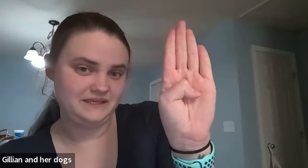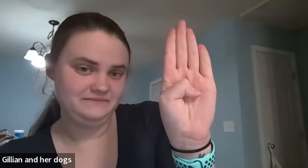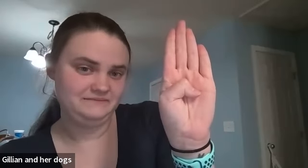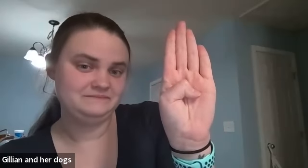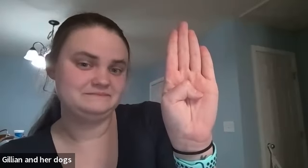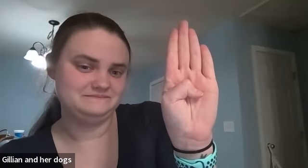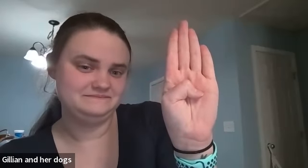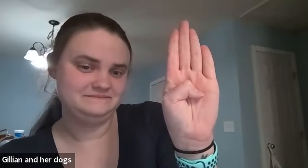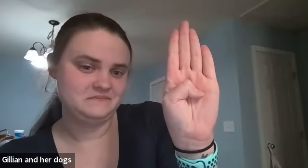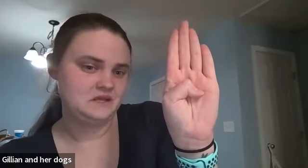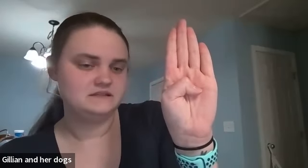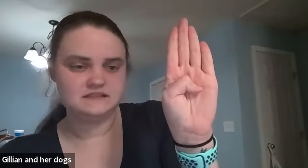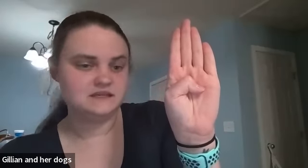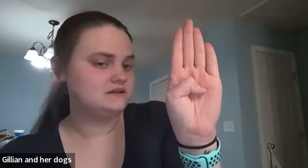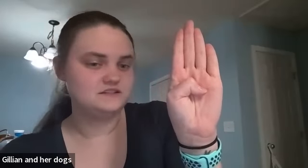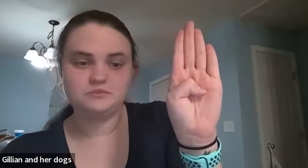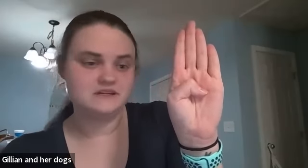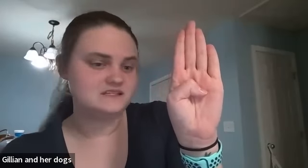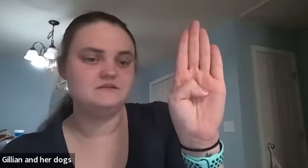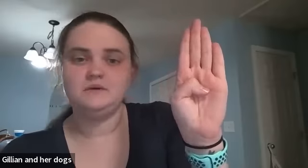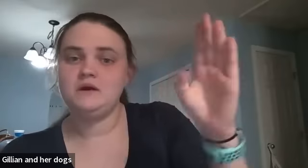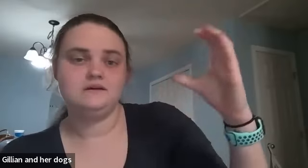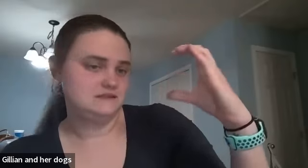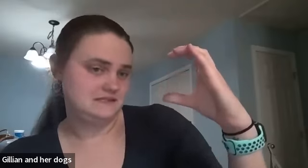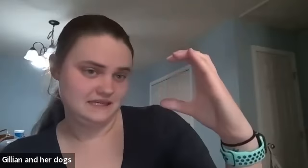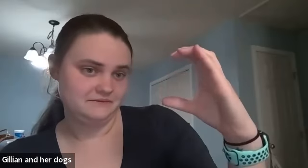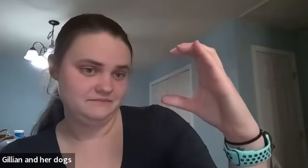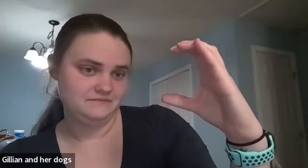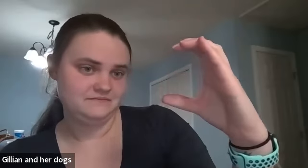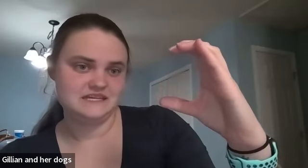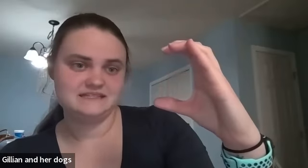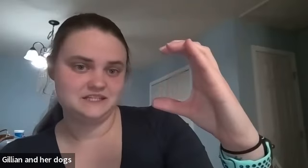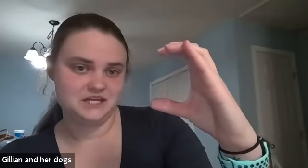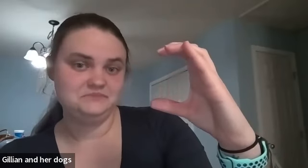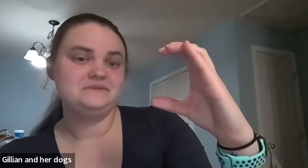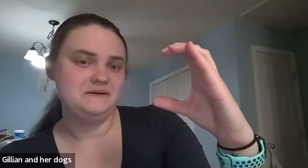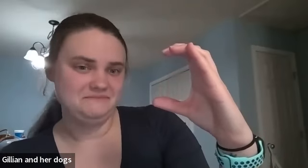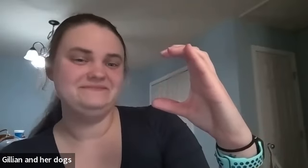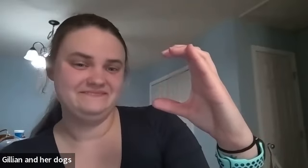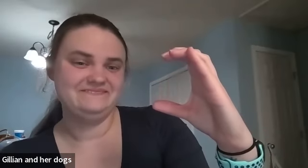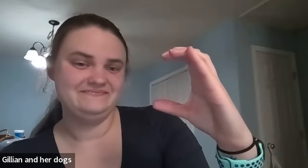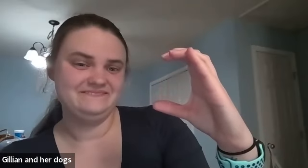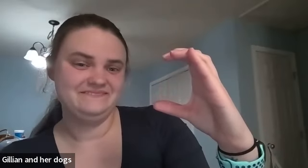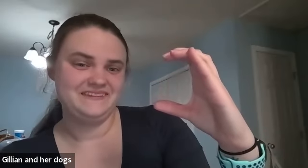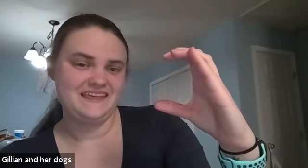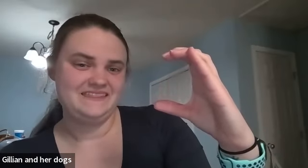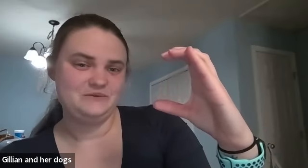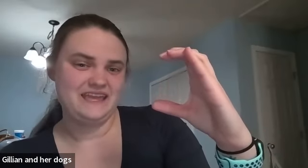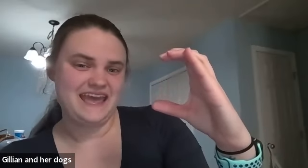B. C, super easy. C, is that C shape? Yep. Then we